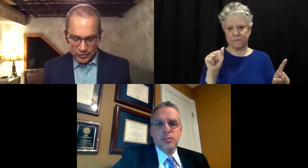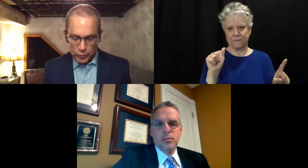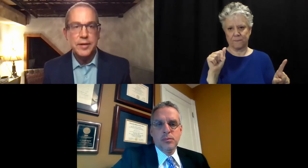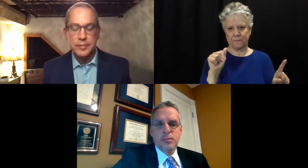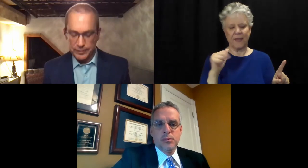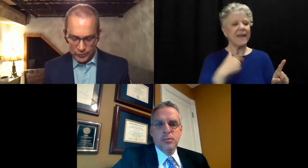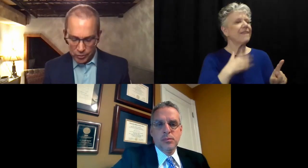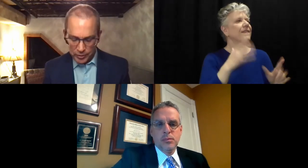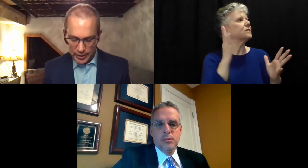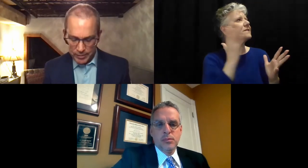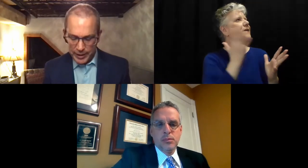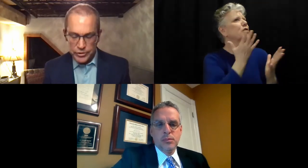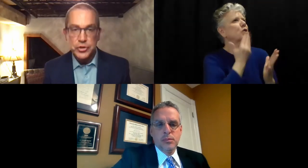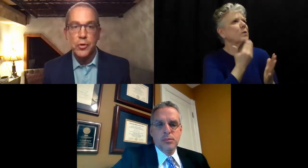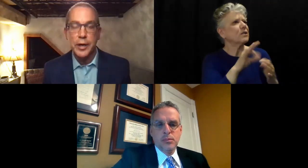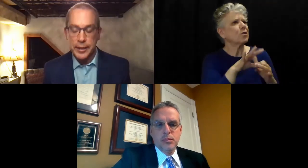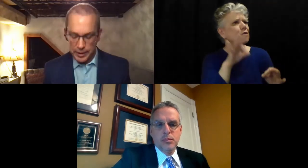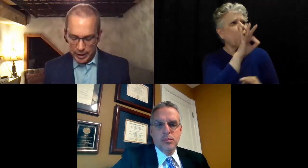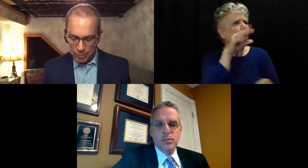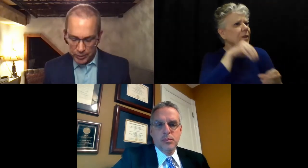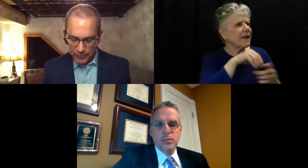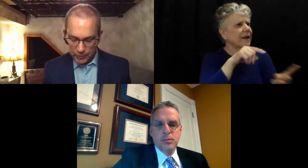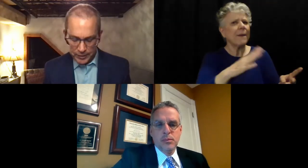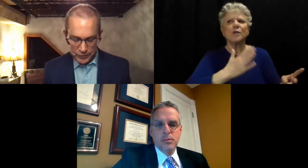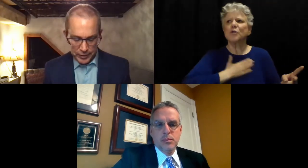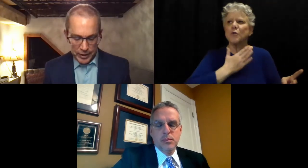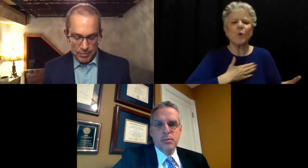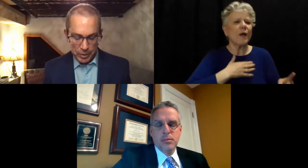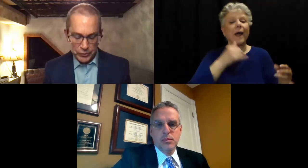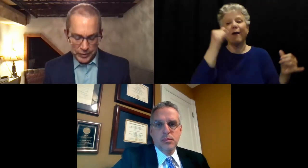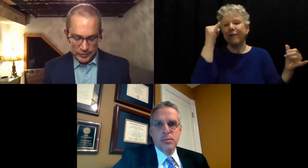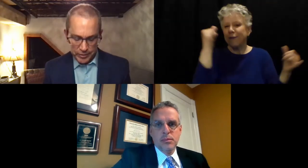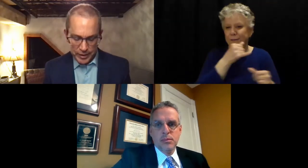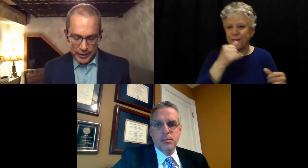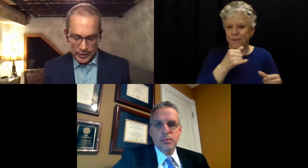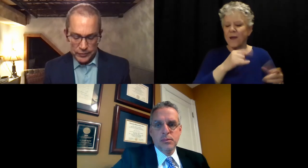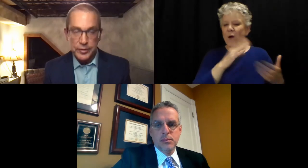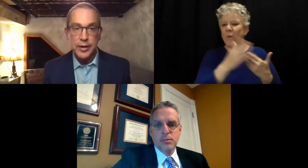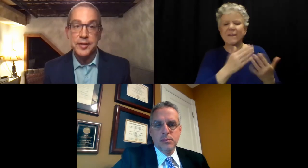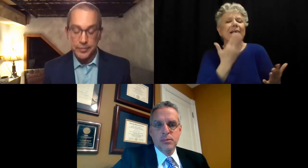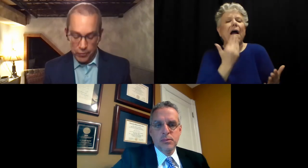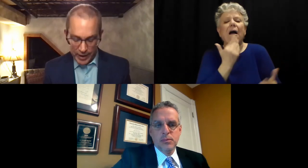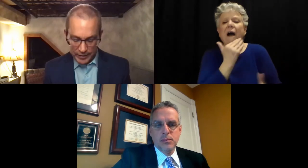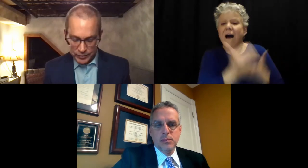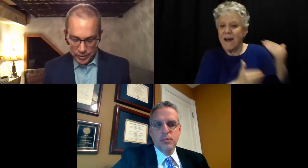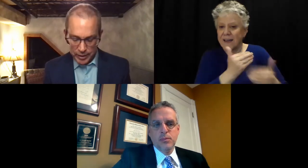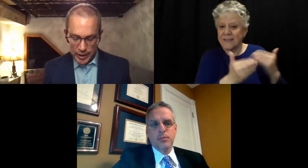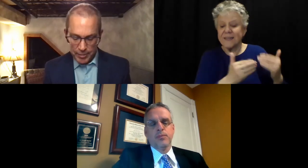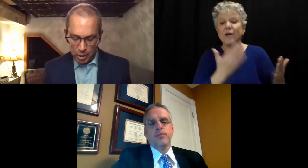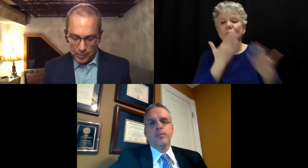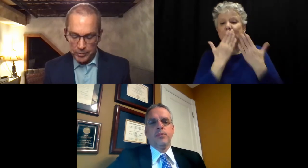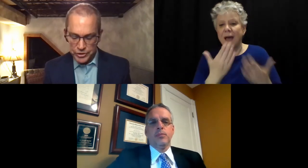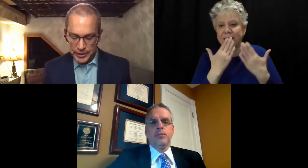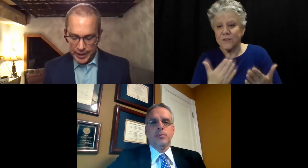endearing sweetness of soul in him, a joy, a playfulness, a most considerate kindness, a sense of gratitude,